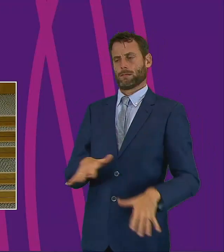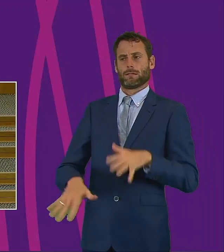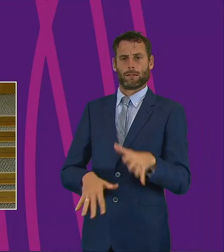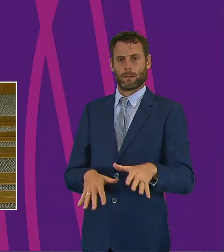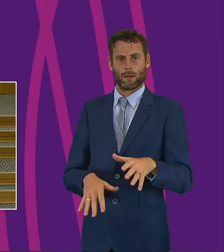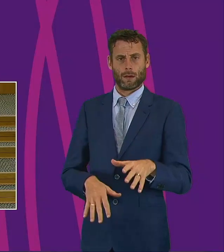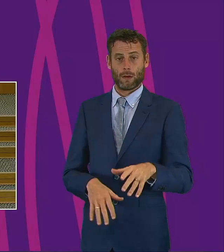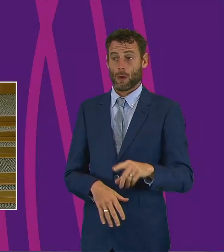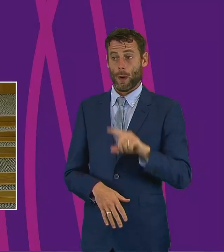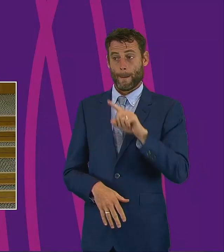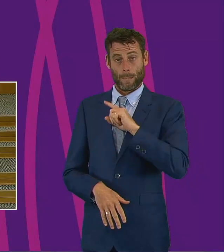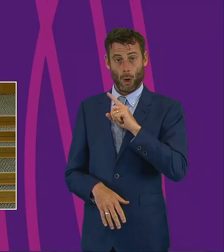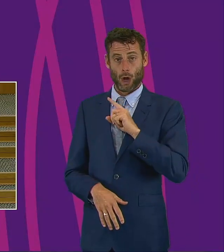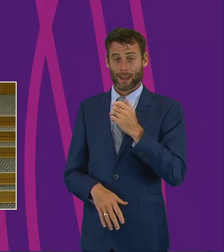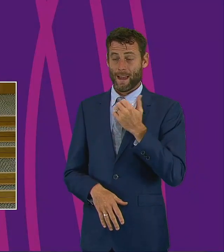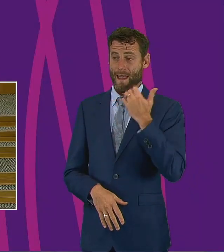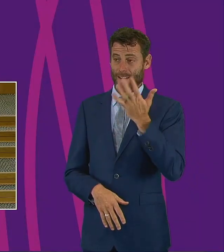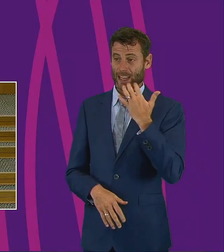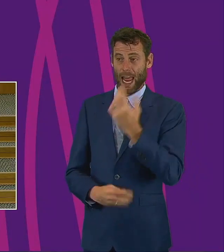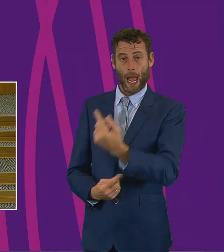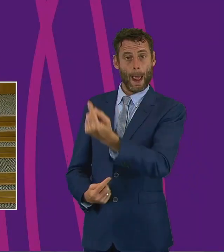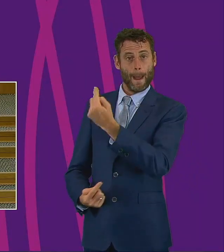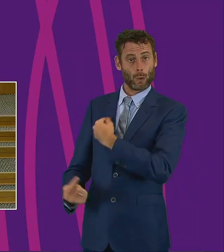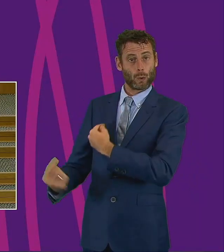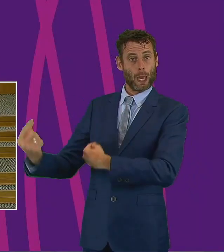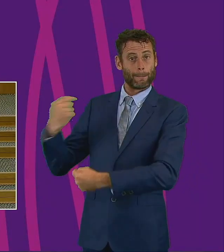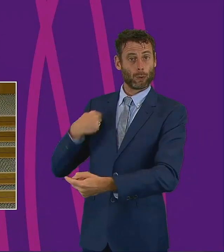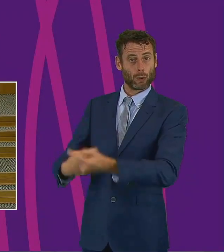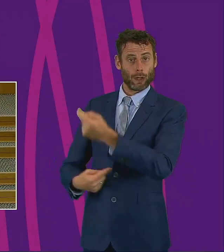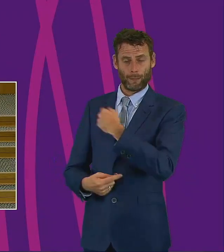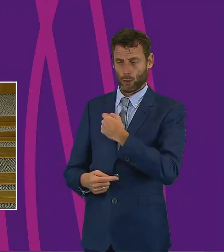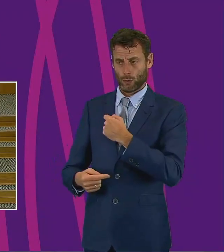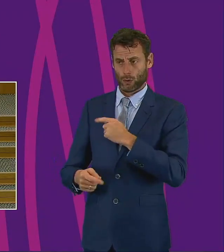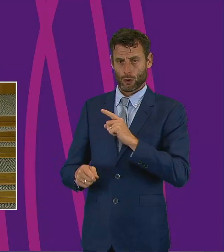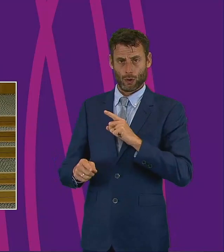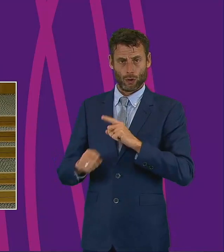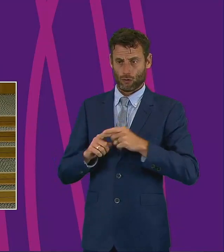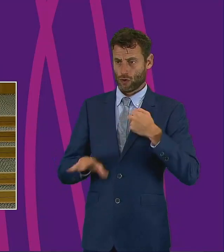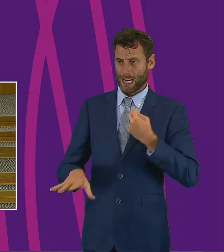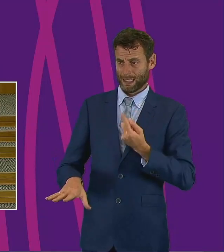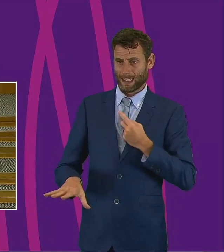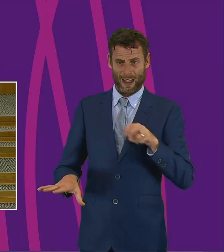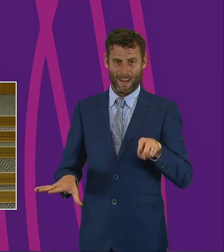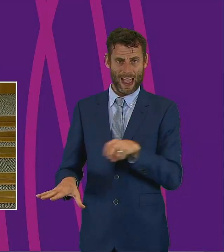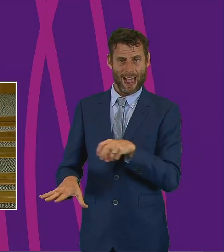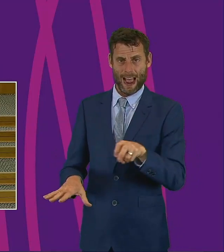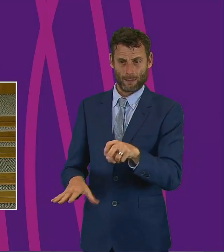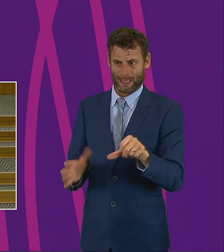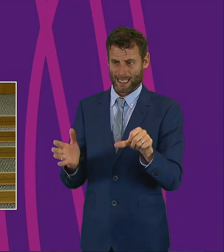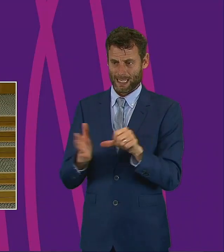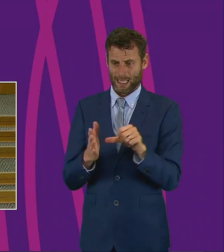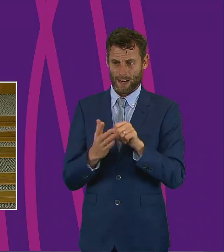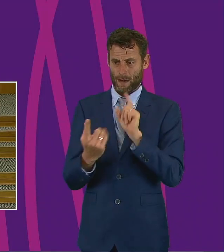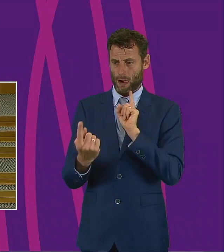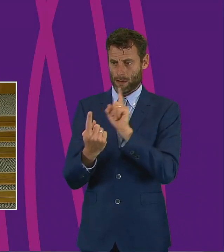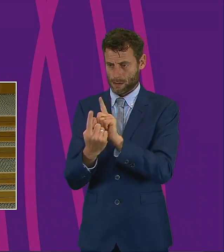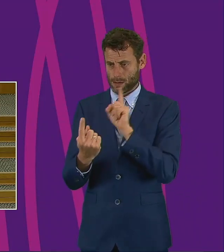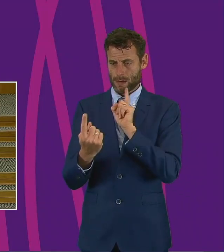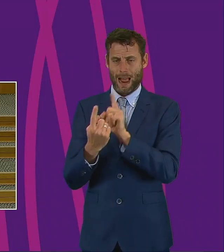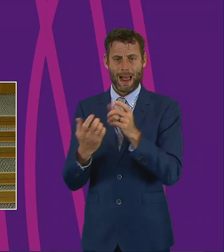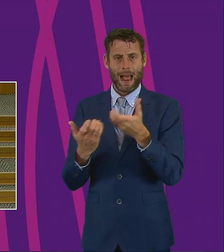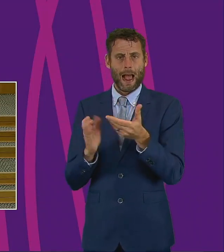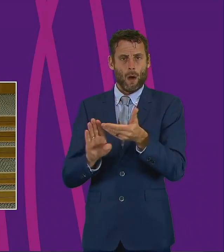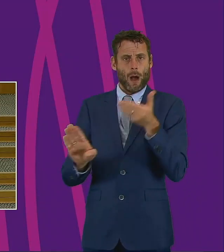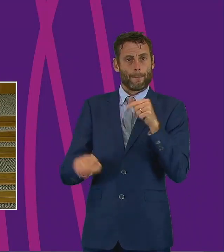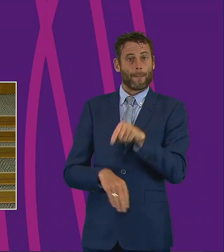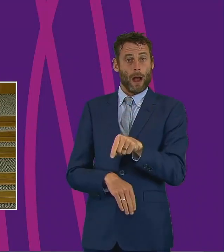abuse they receive on a daily basis, as they struggle to cope with getting out and about and with physical distancing. Some individuals have